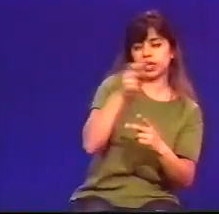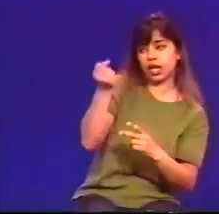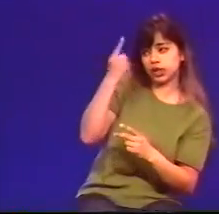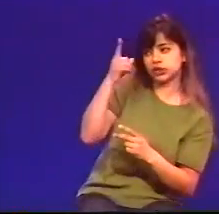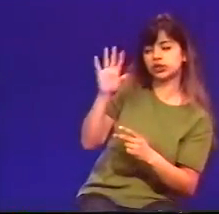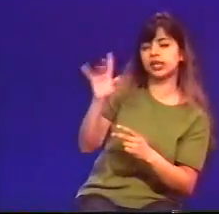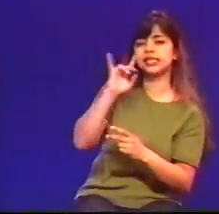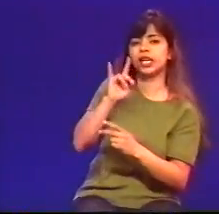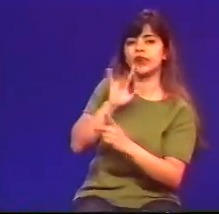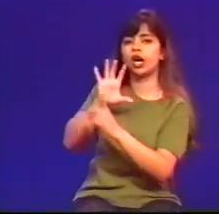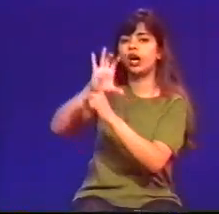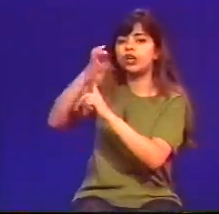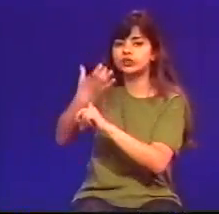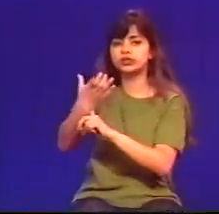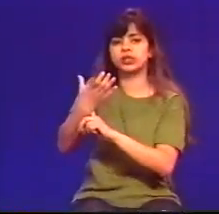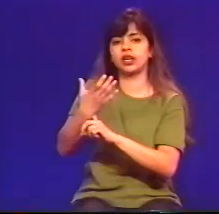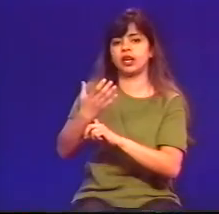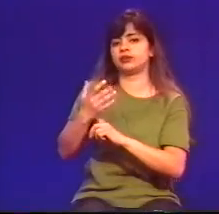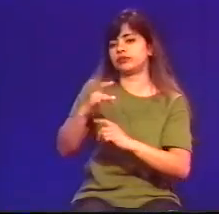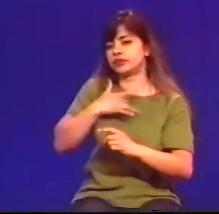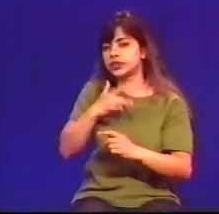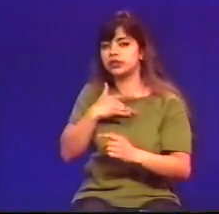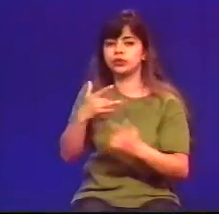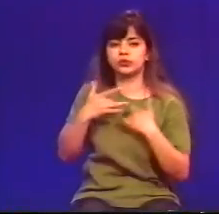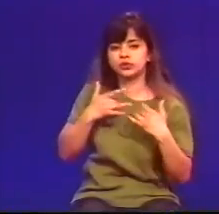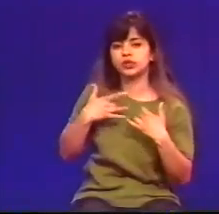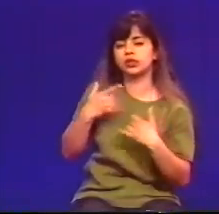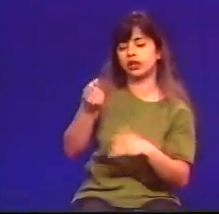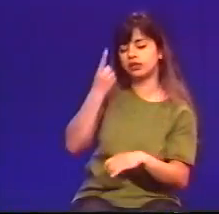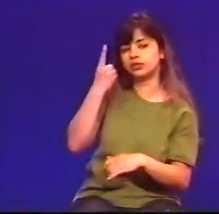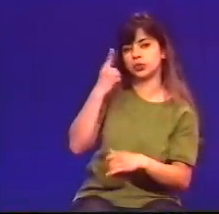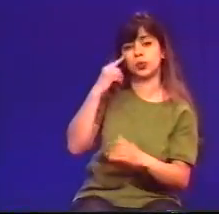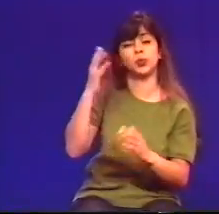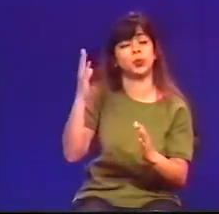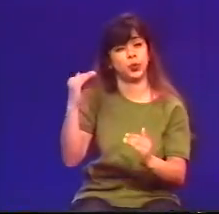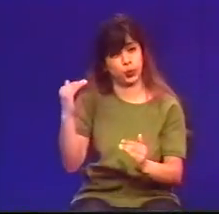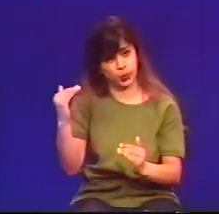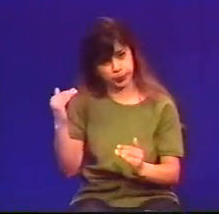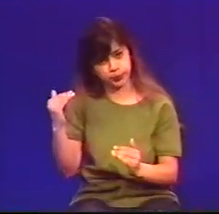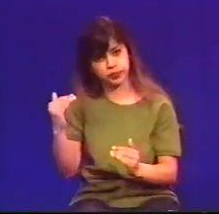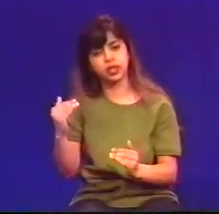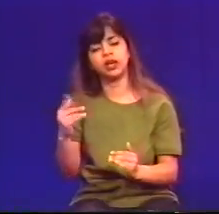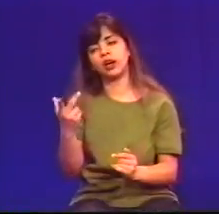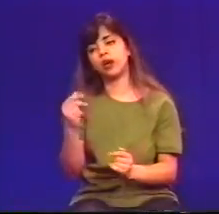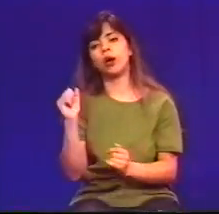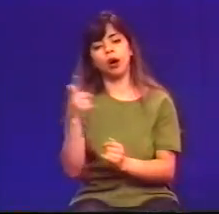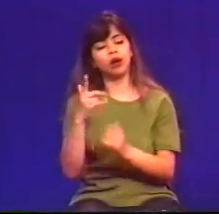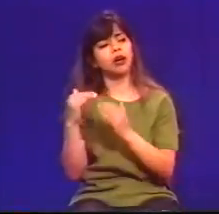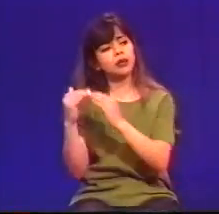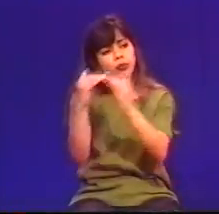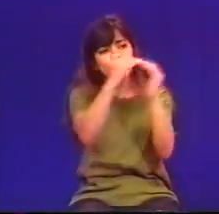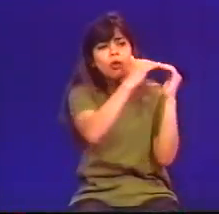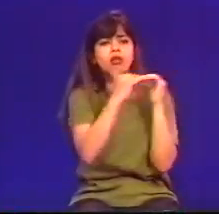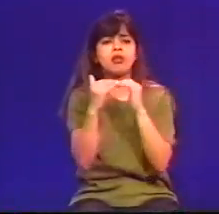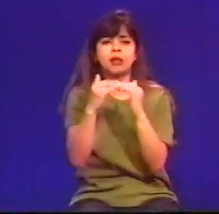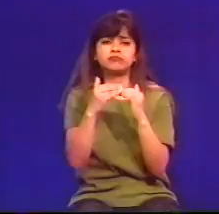interaction between the deaf and hearing communities and an ever-growing mutual respect between the two cultures.